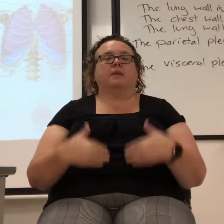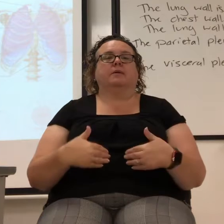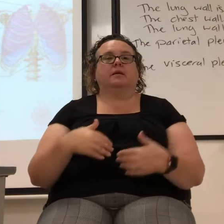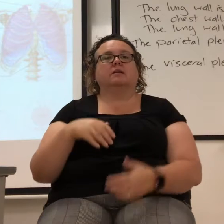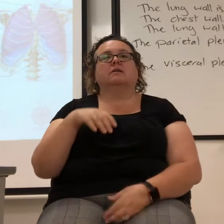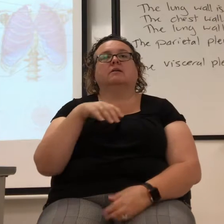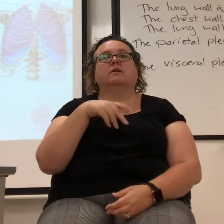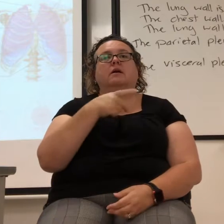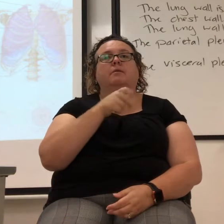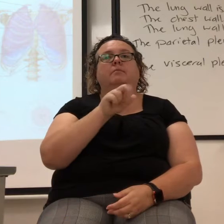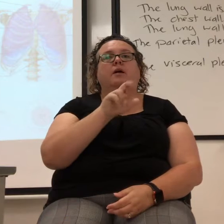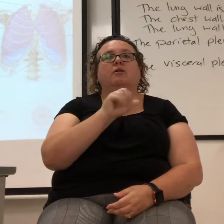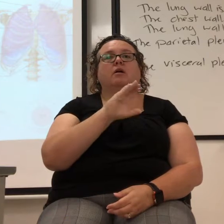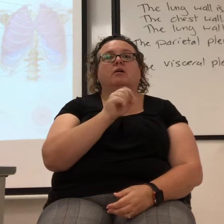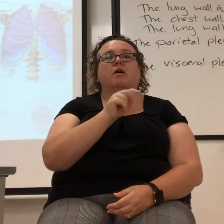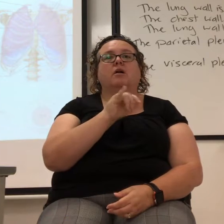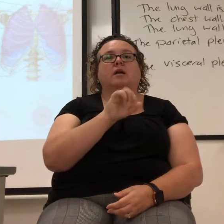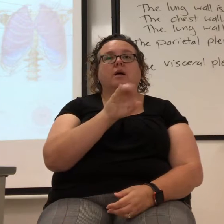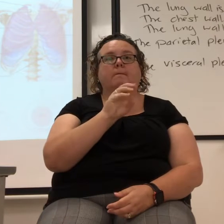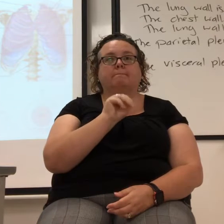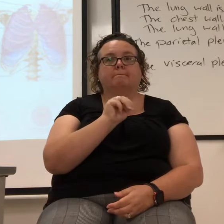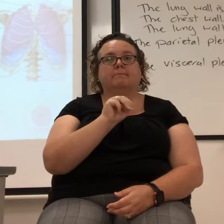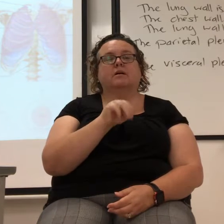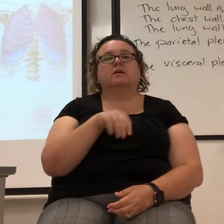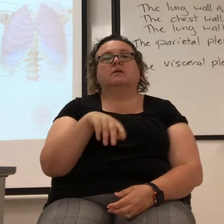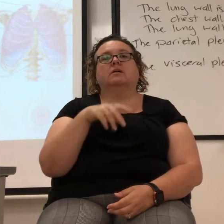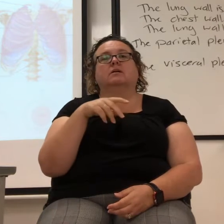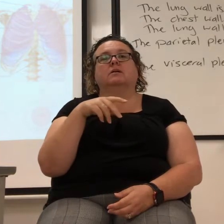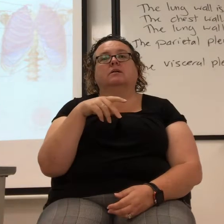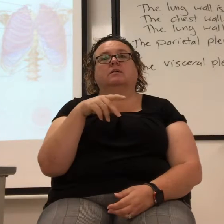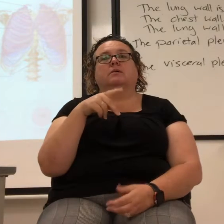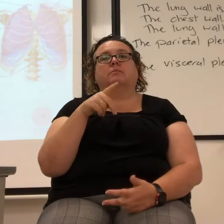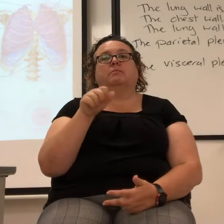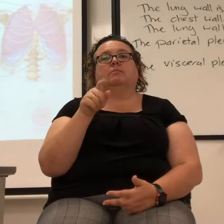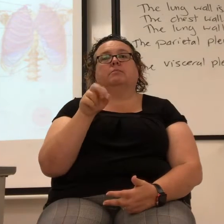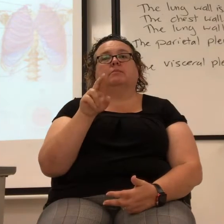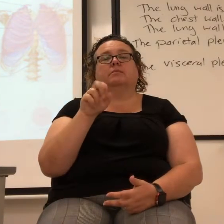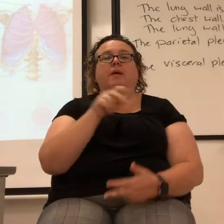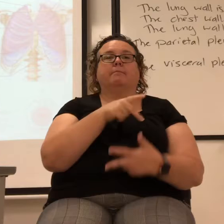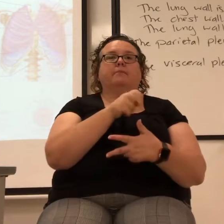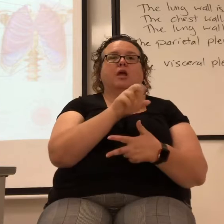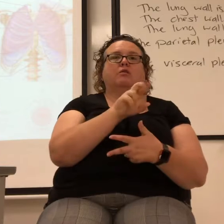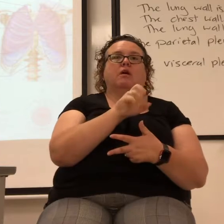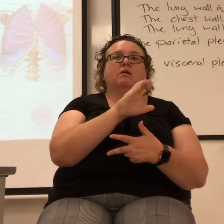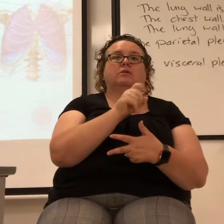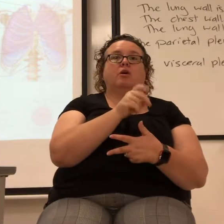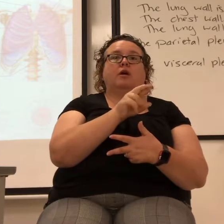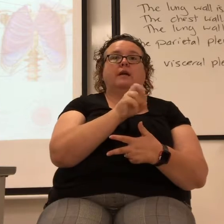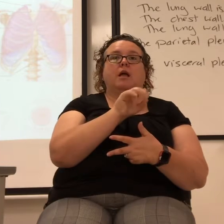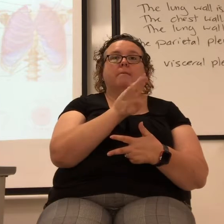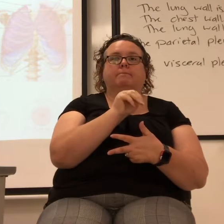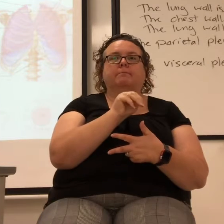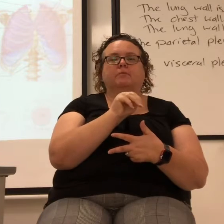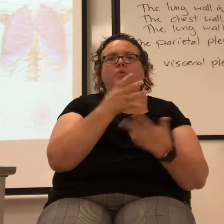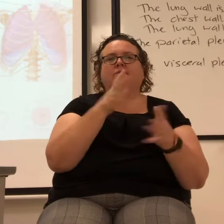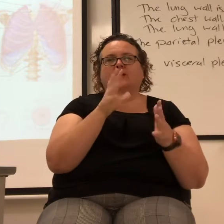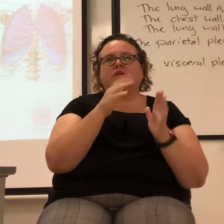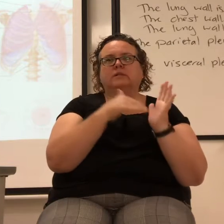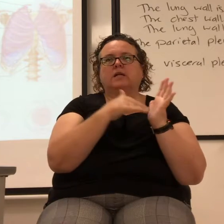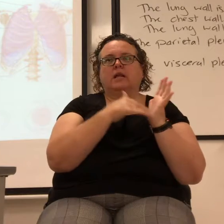pericardium, the pleura, and the peritoneum. The linings of different things. Pericardium lines, you know, we studied